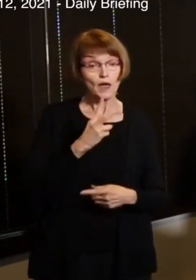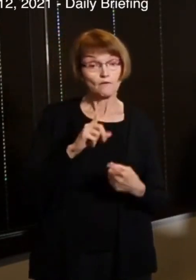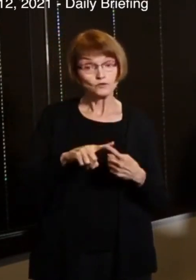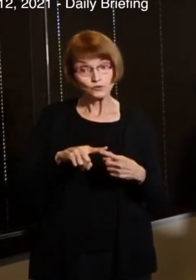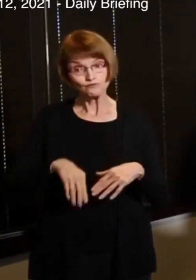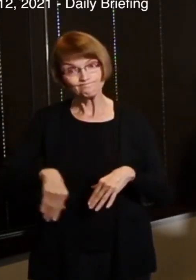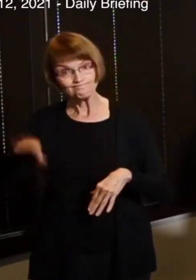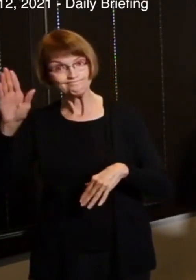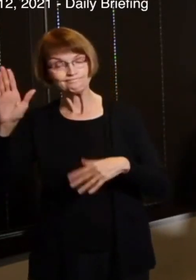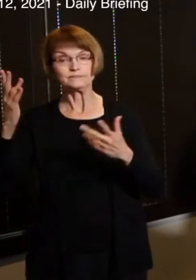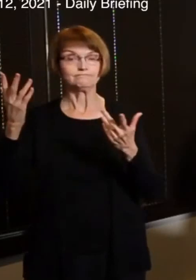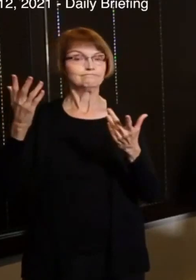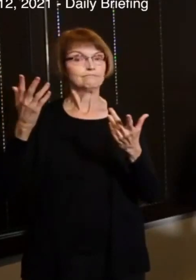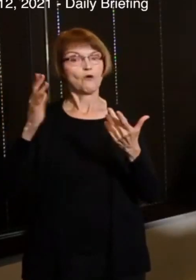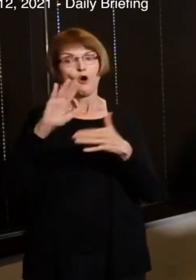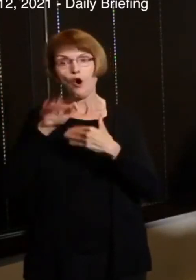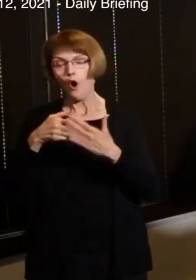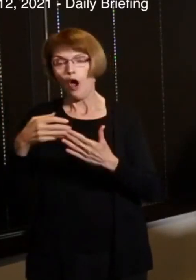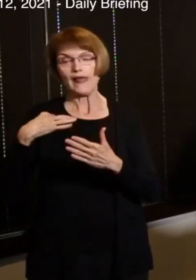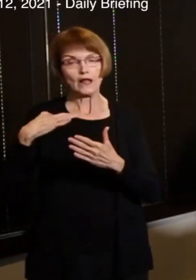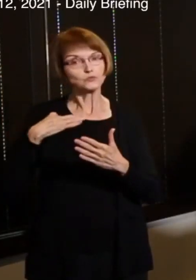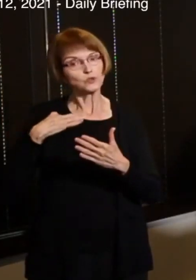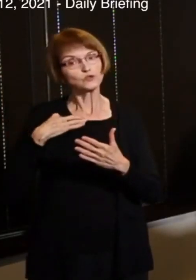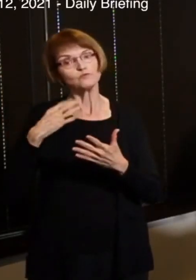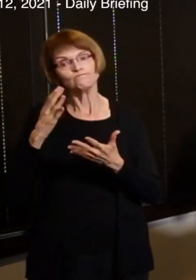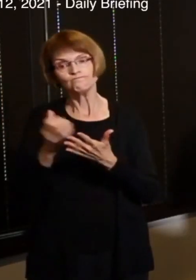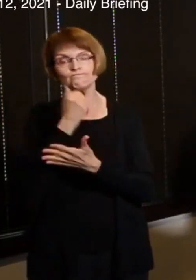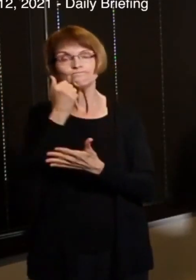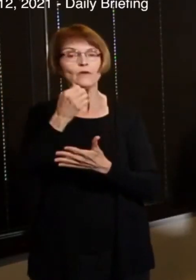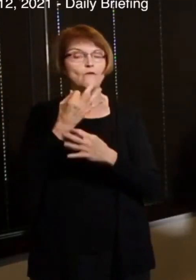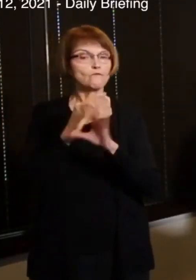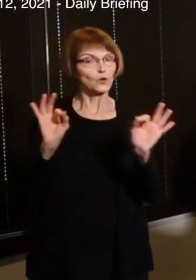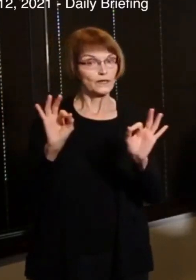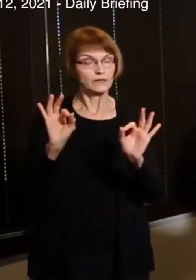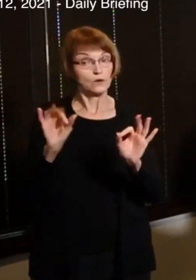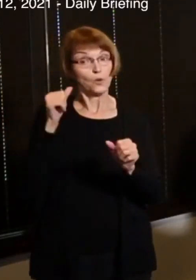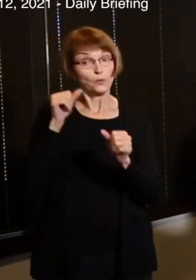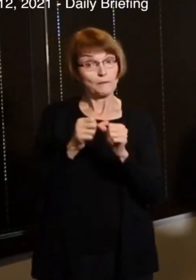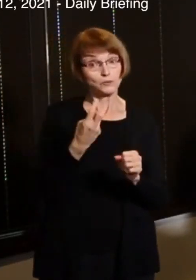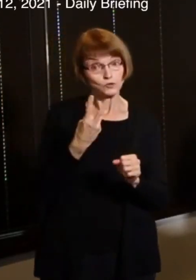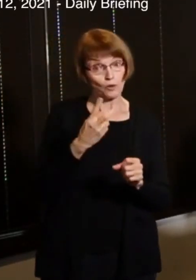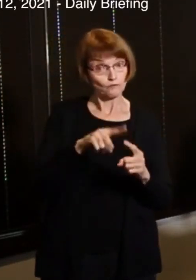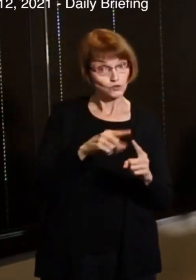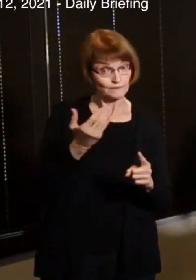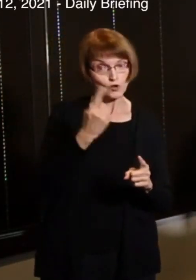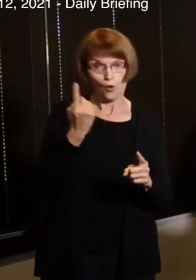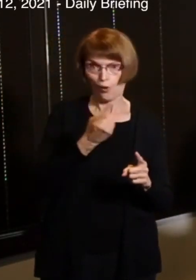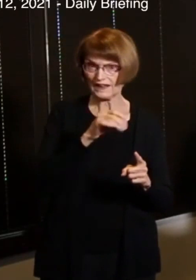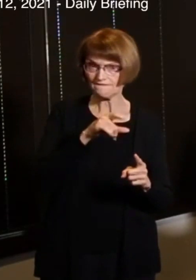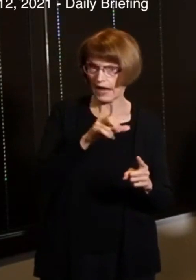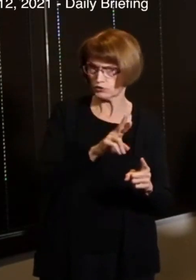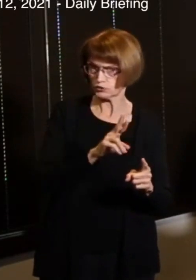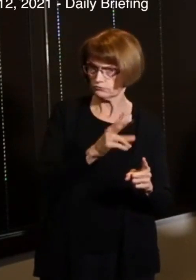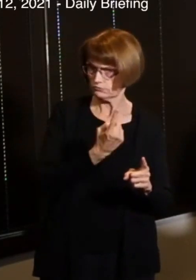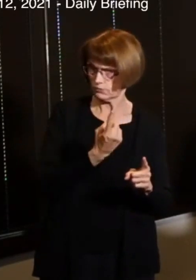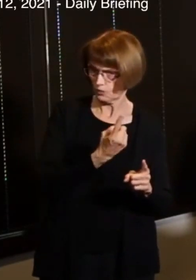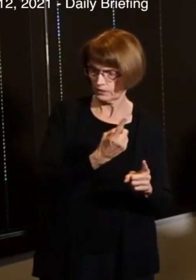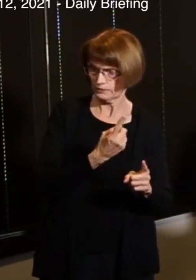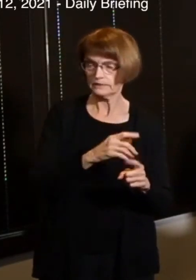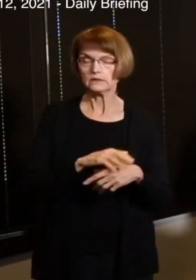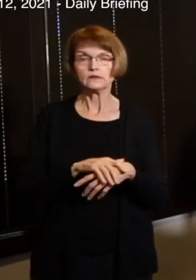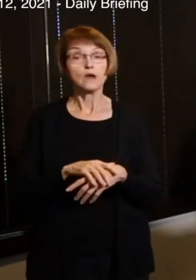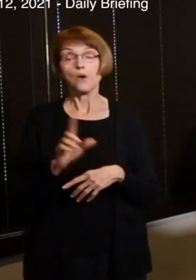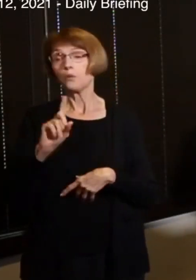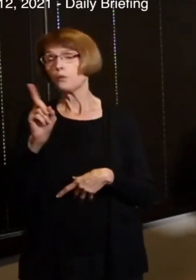for free COVID vaccine. Just remember that 12 to 15 is only the Pfizer vaccine, though. And you have a lot of choices about where you can